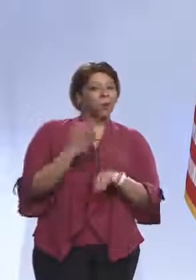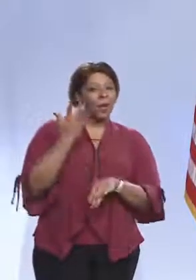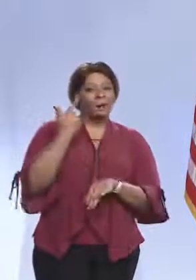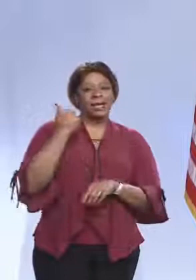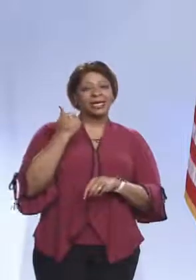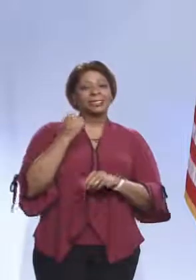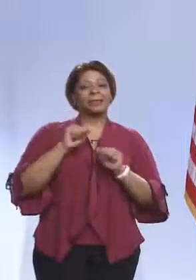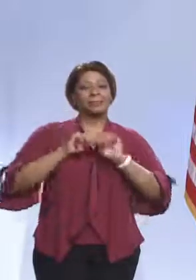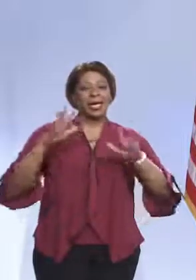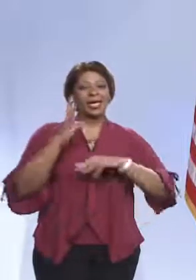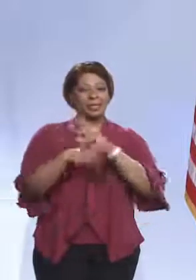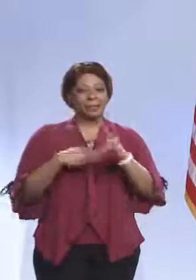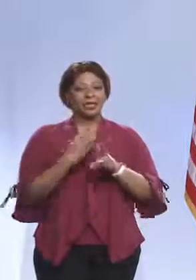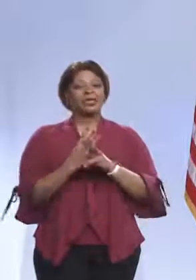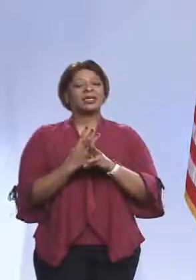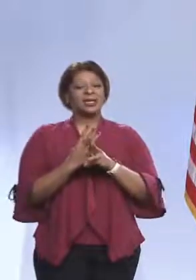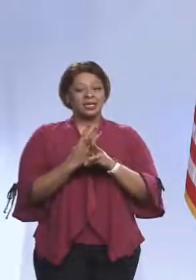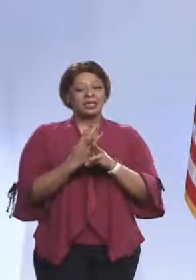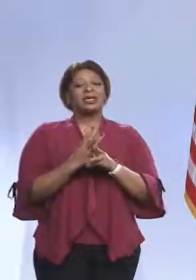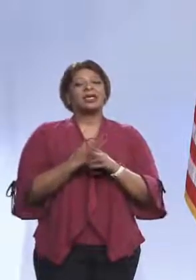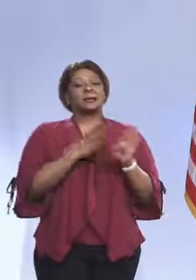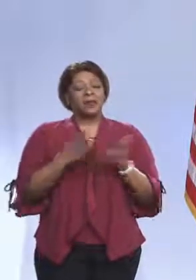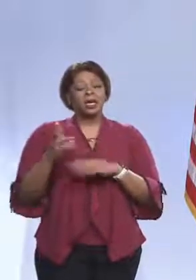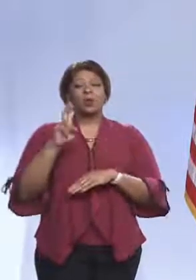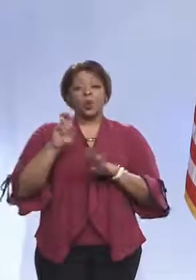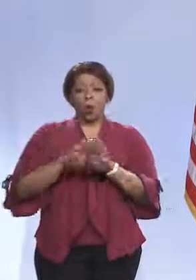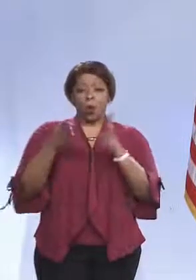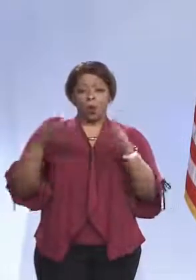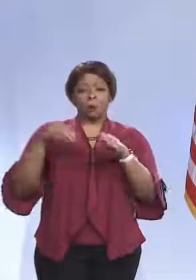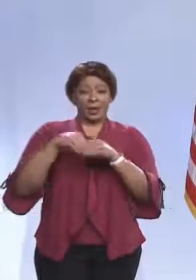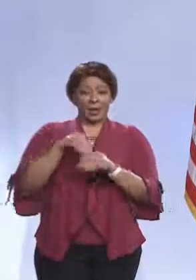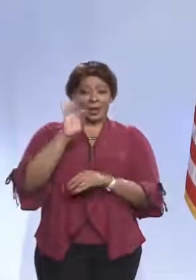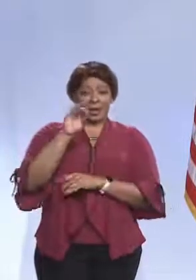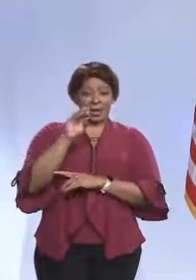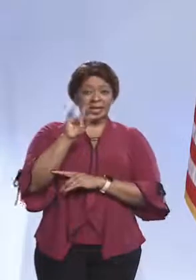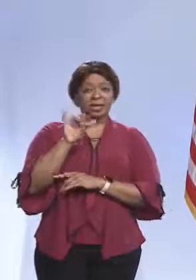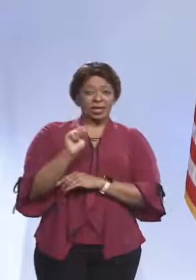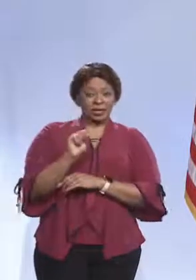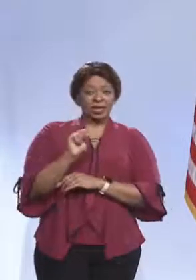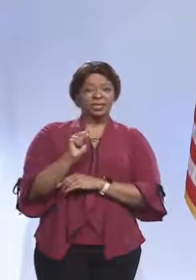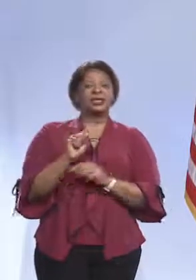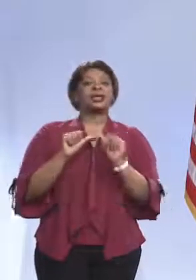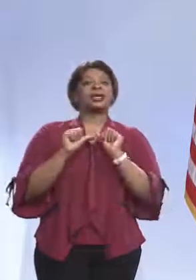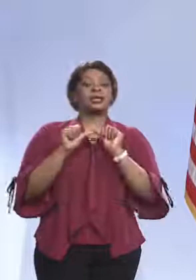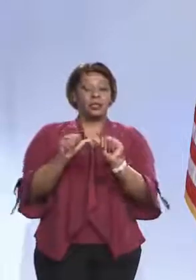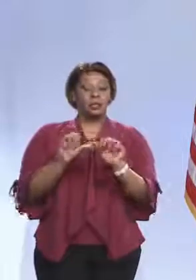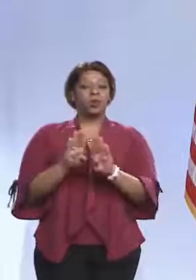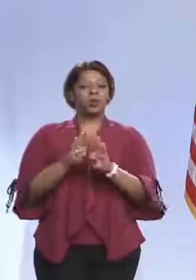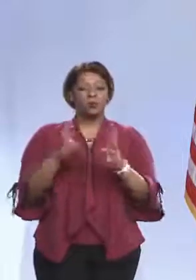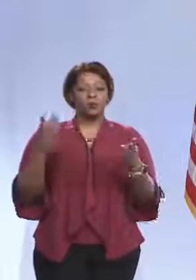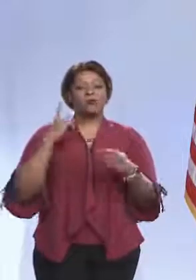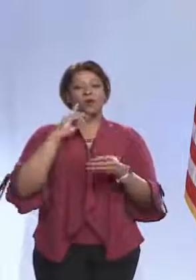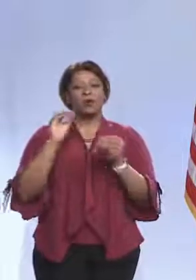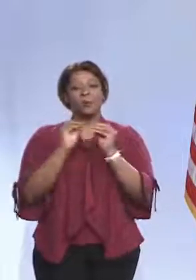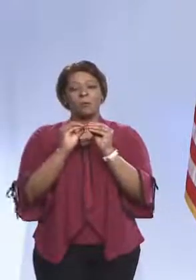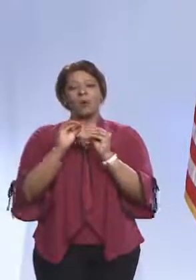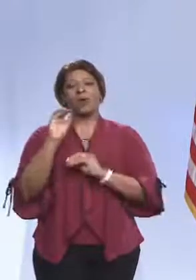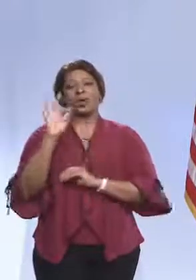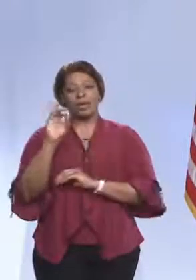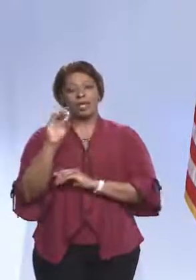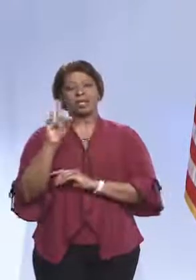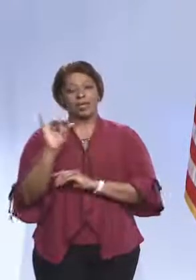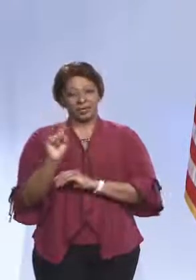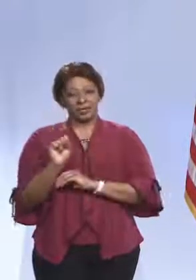pandemic, but have a plan for reopening within 90 days and staying open for an additional 90